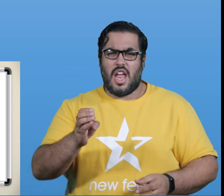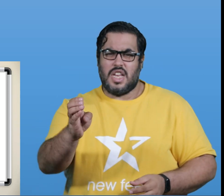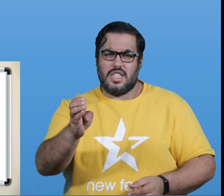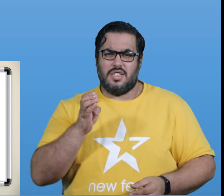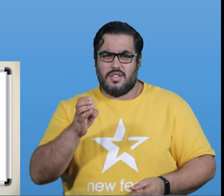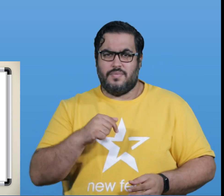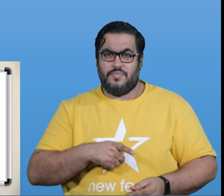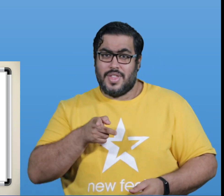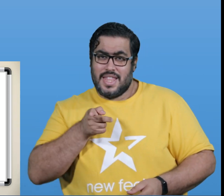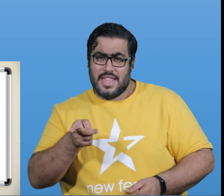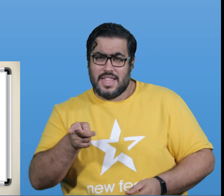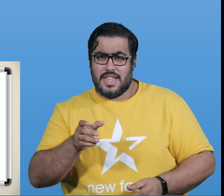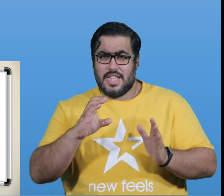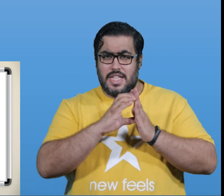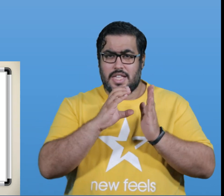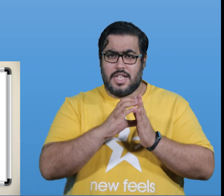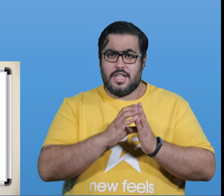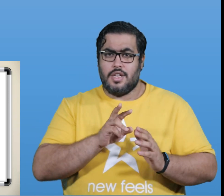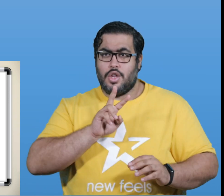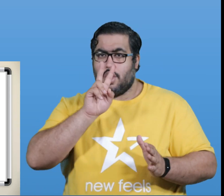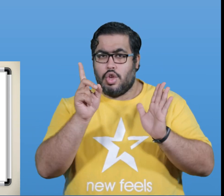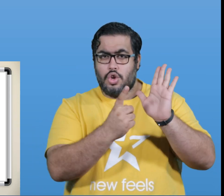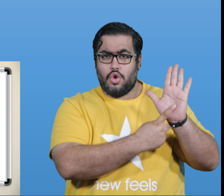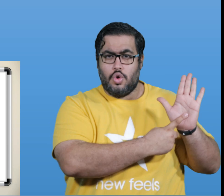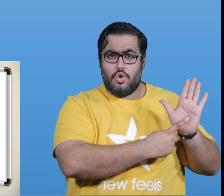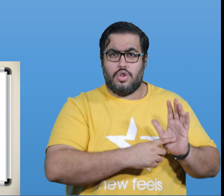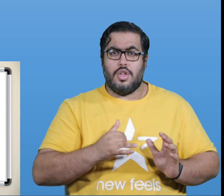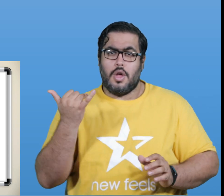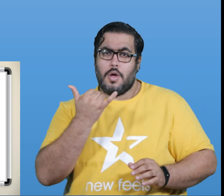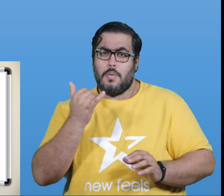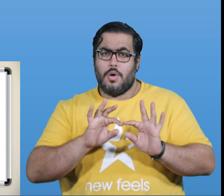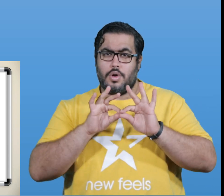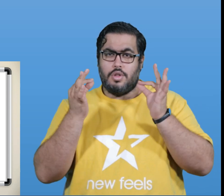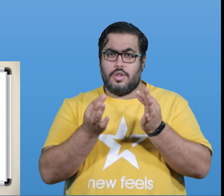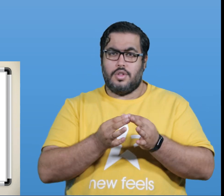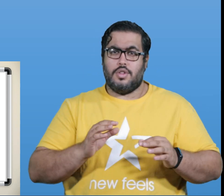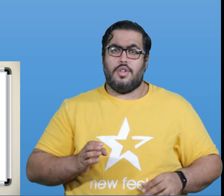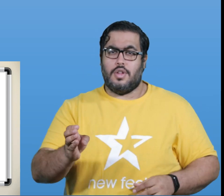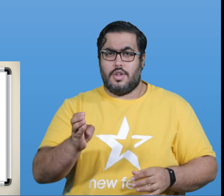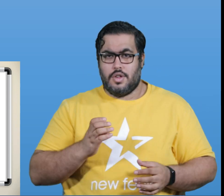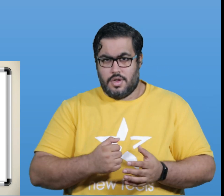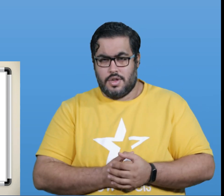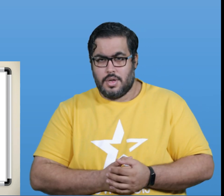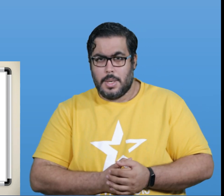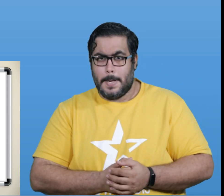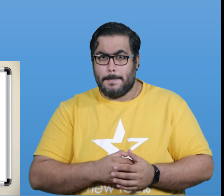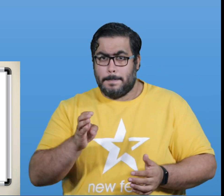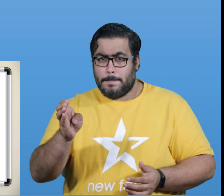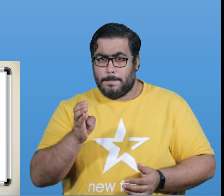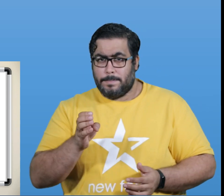essay shows the importance of graduation ceremony for the student and his family members. Parents would host a graduation ceremony to celebrate